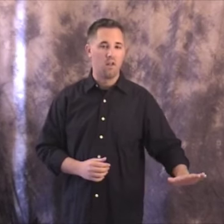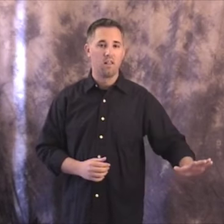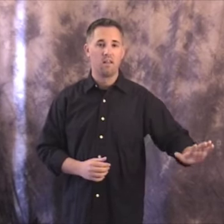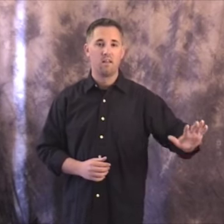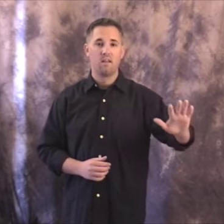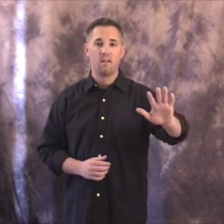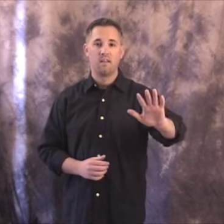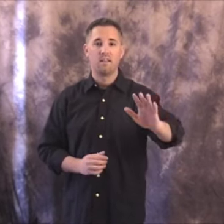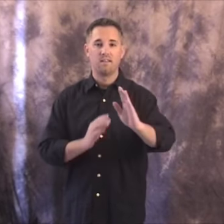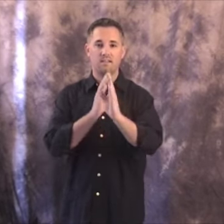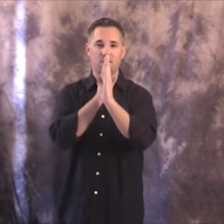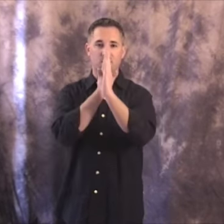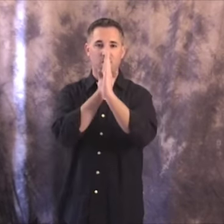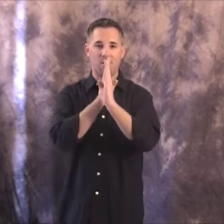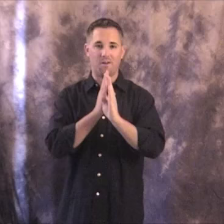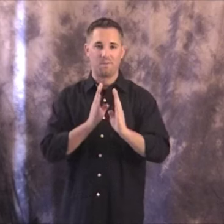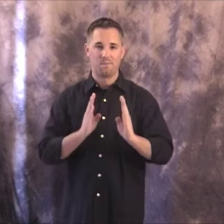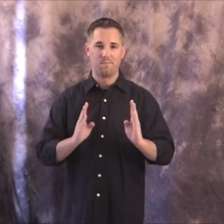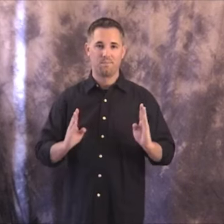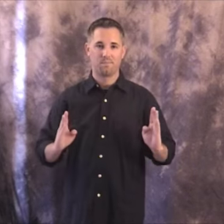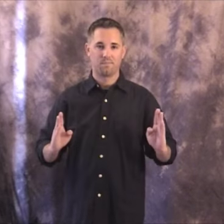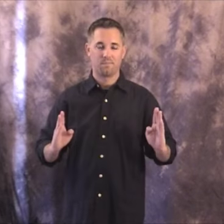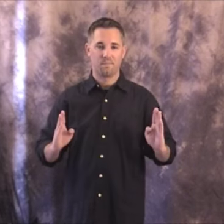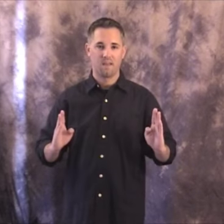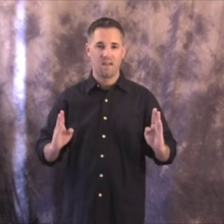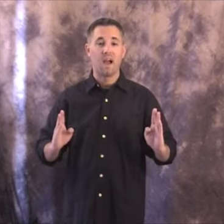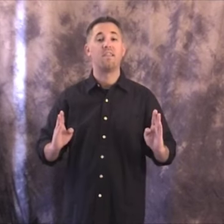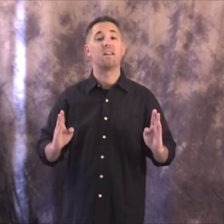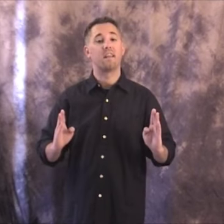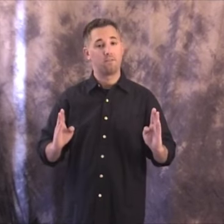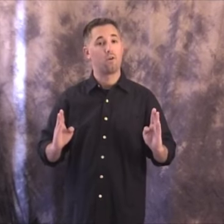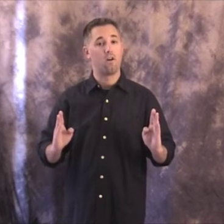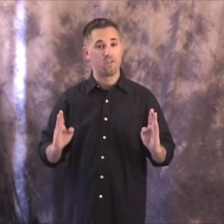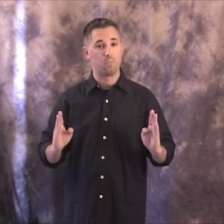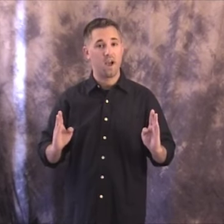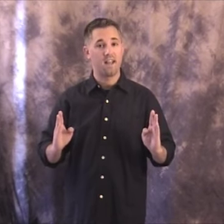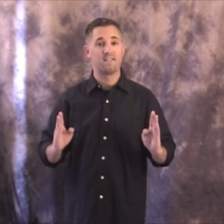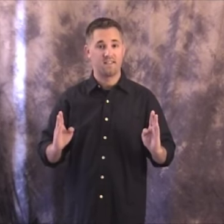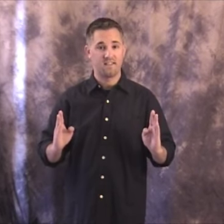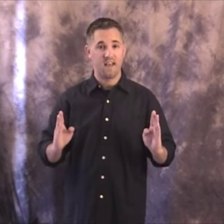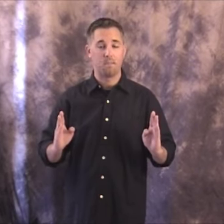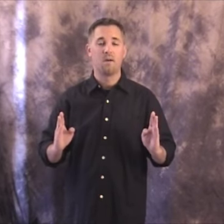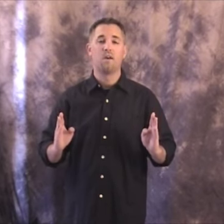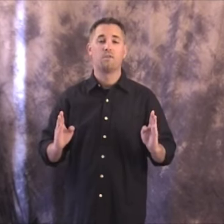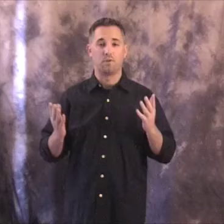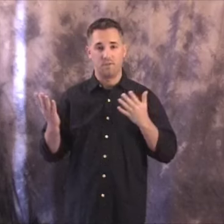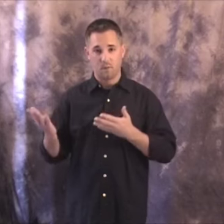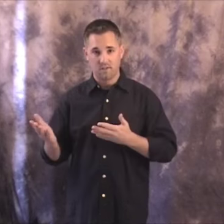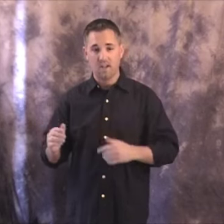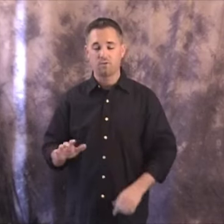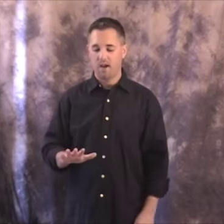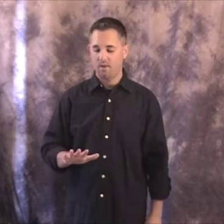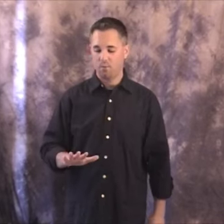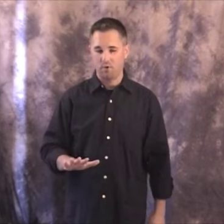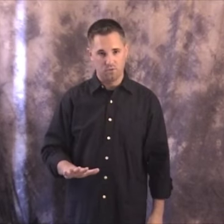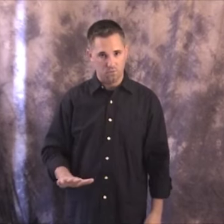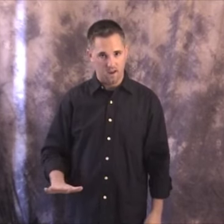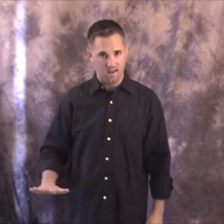all is calm. And then again for all is bright, it's the same. Those of you on stage right will use your right